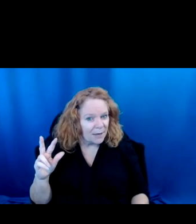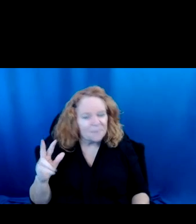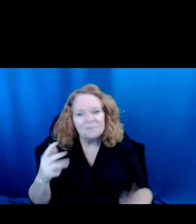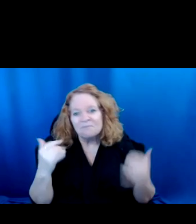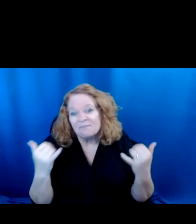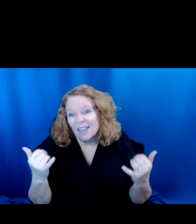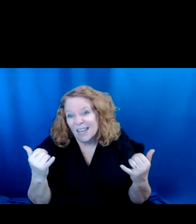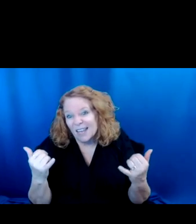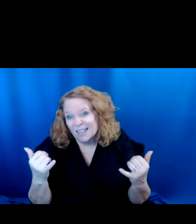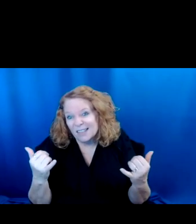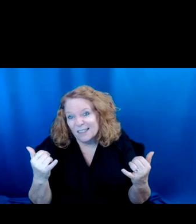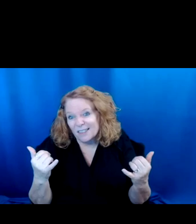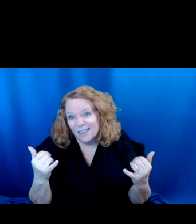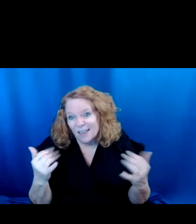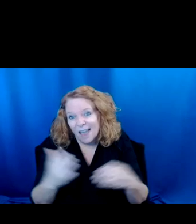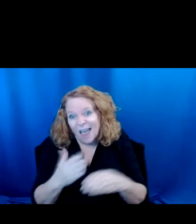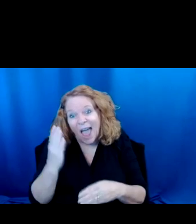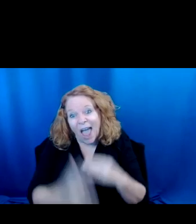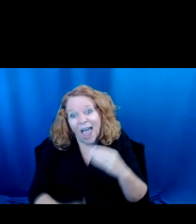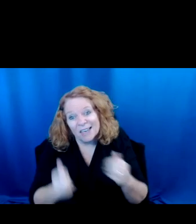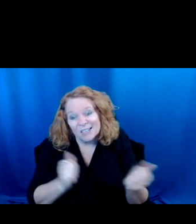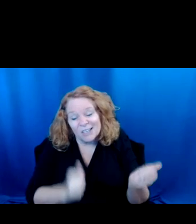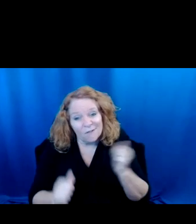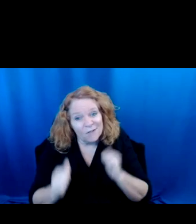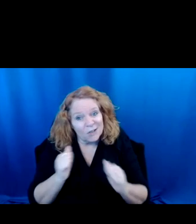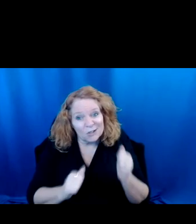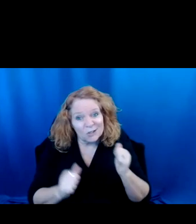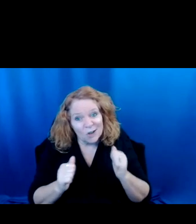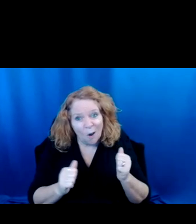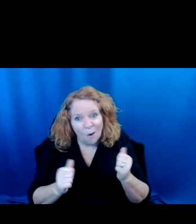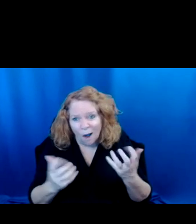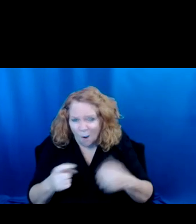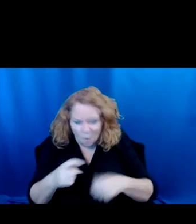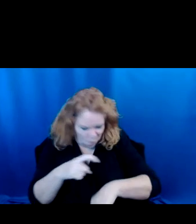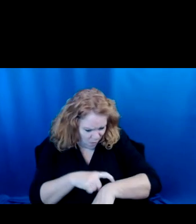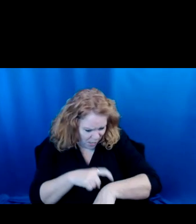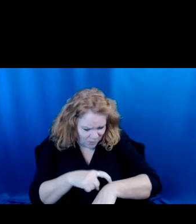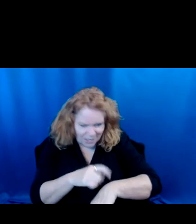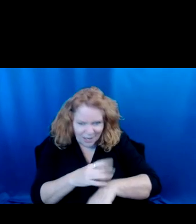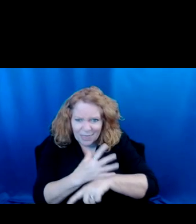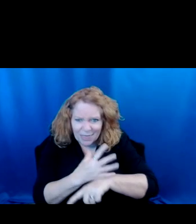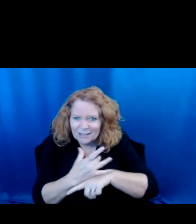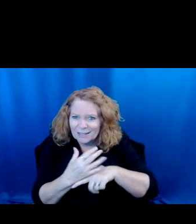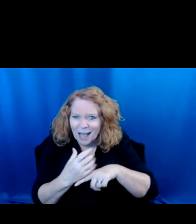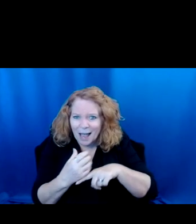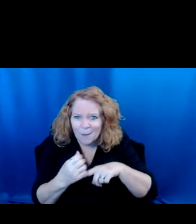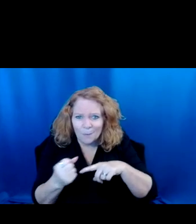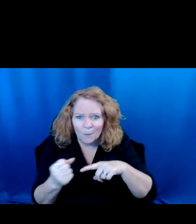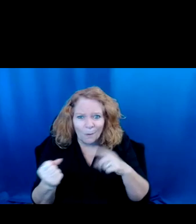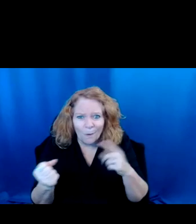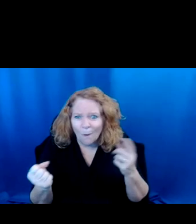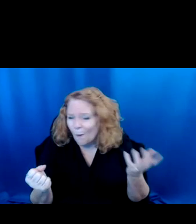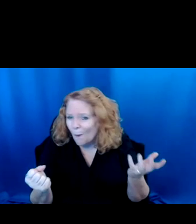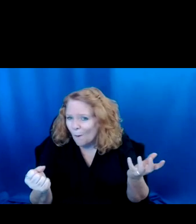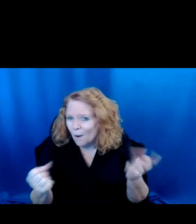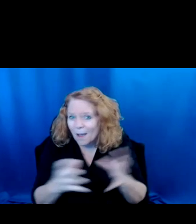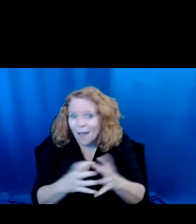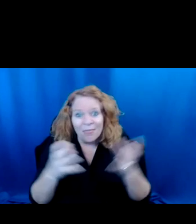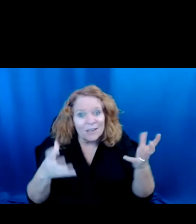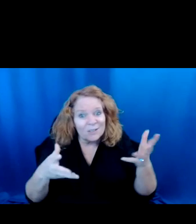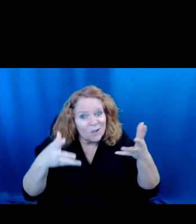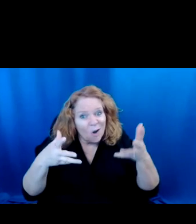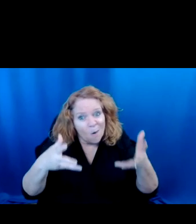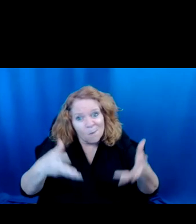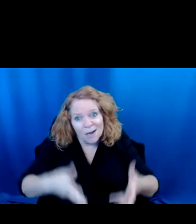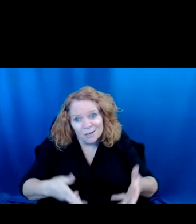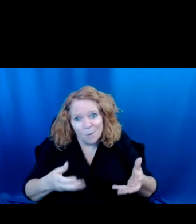the end of the show. Oh, where did the time go? There's so much